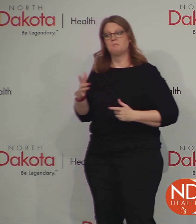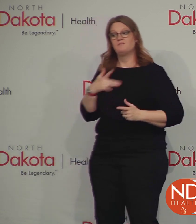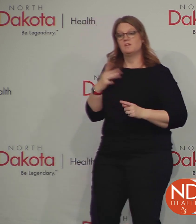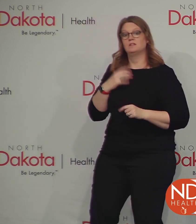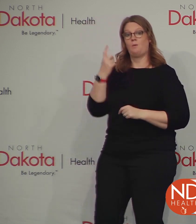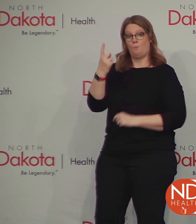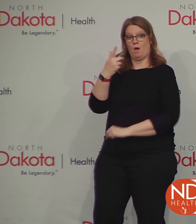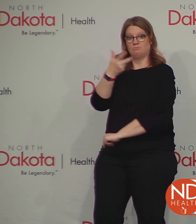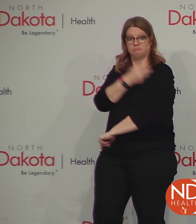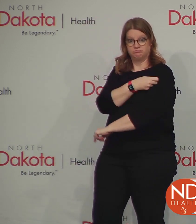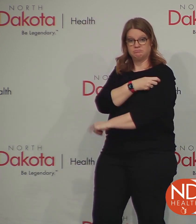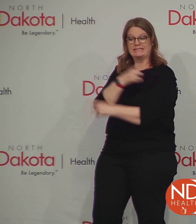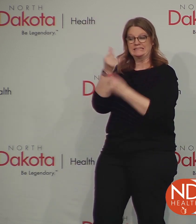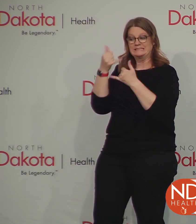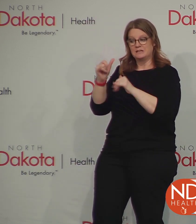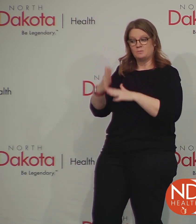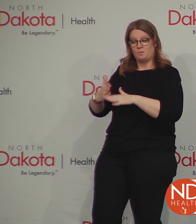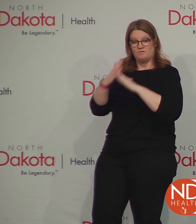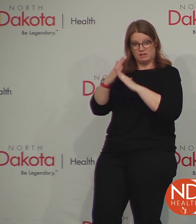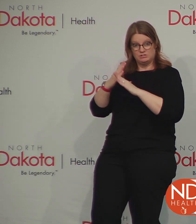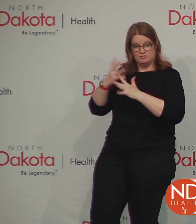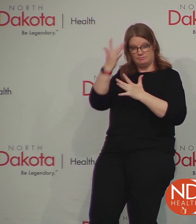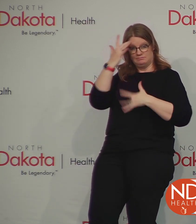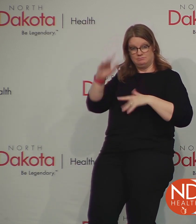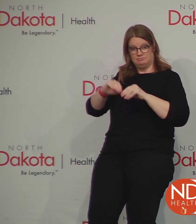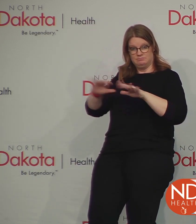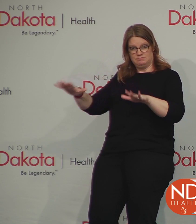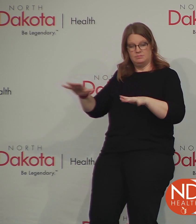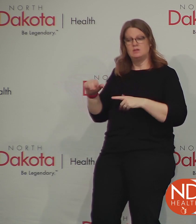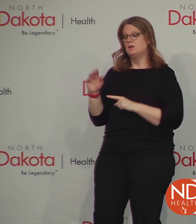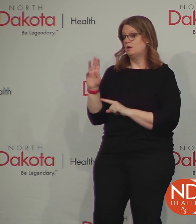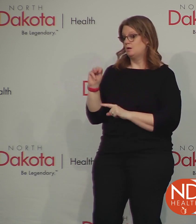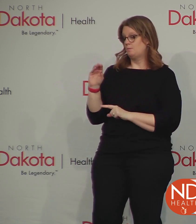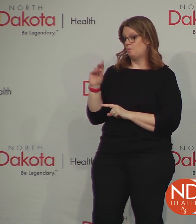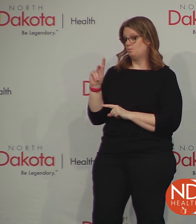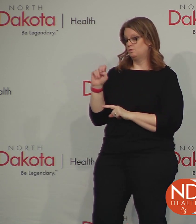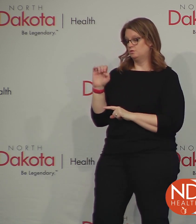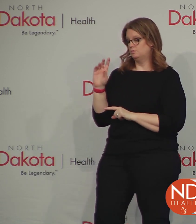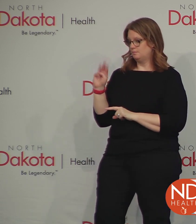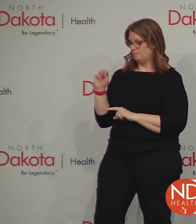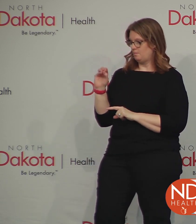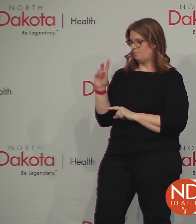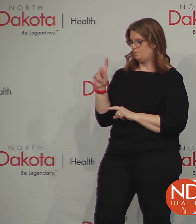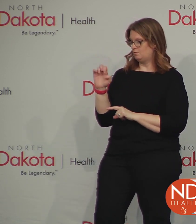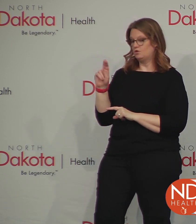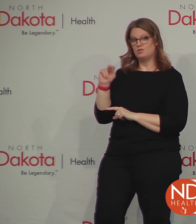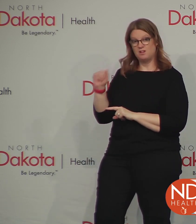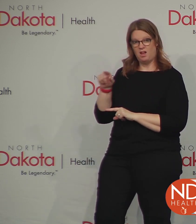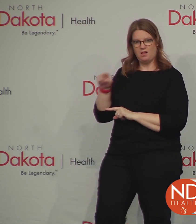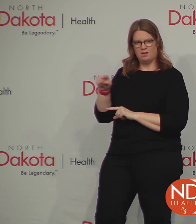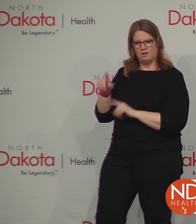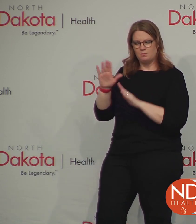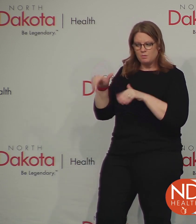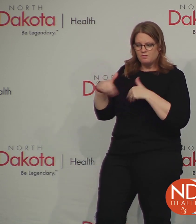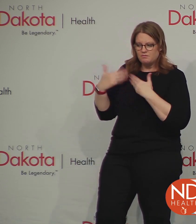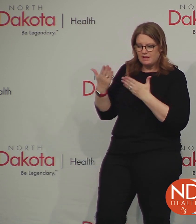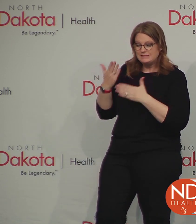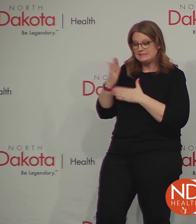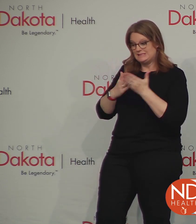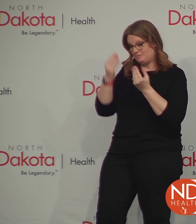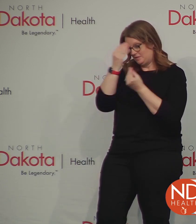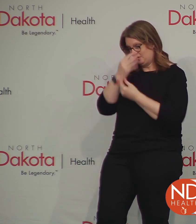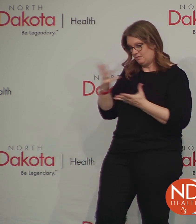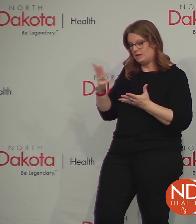there may be some prevention of COVID disease. And Moderna was able to include some information that it may even